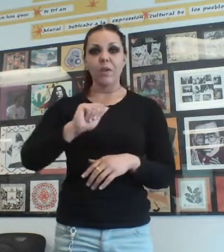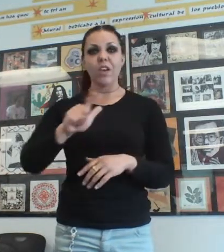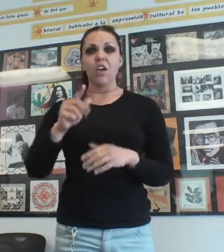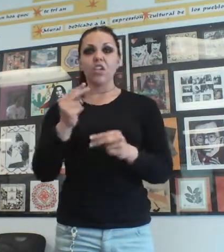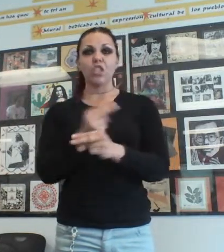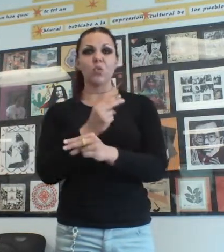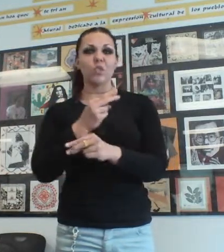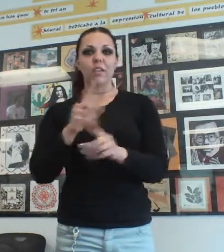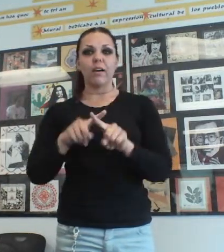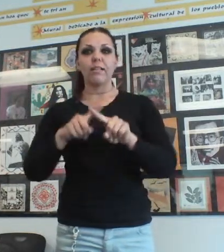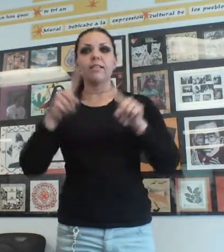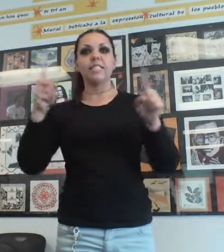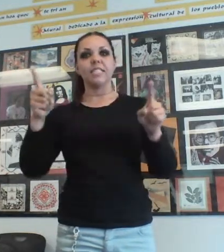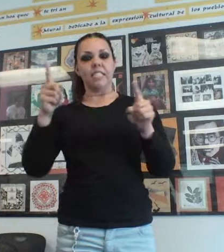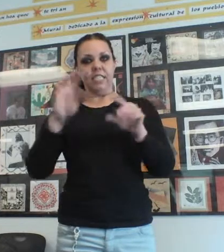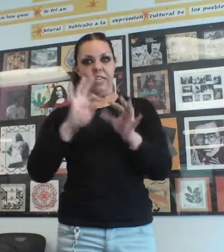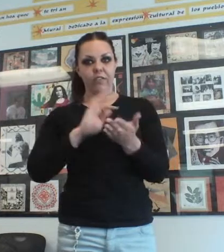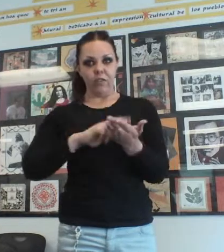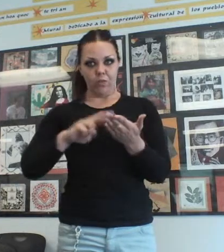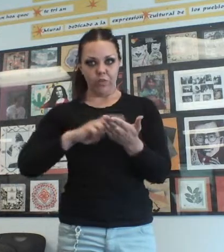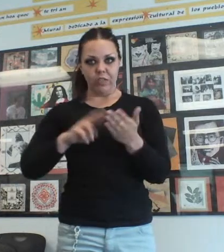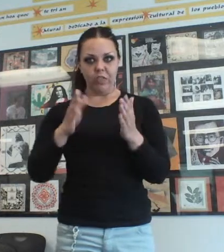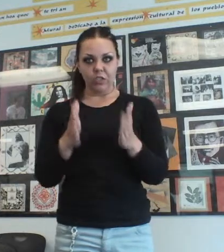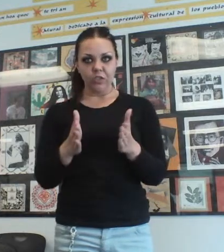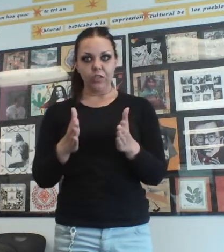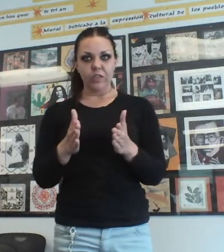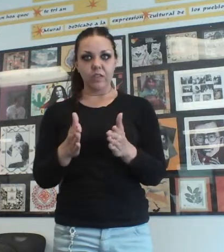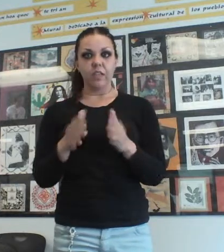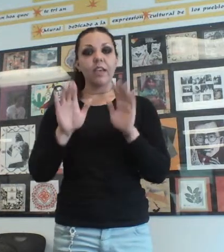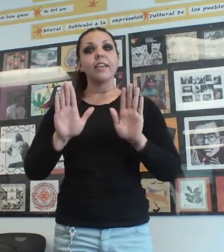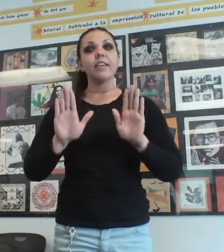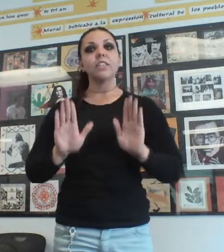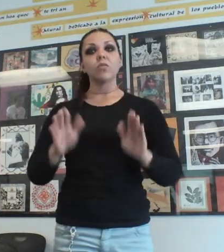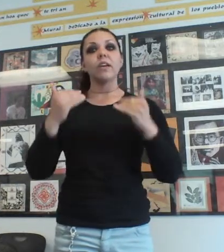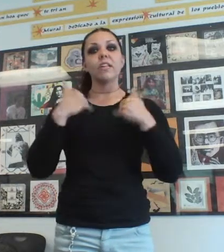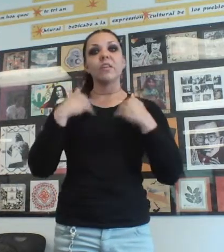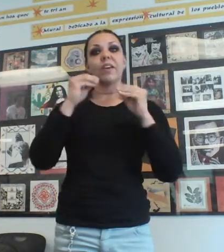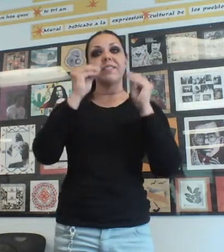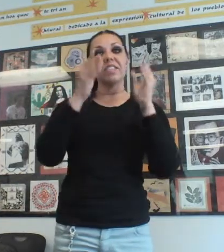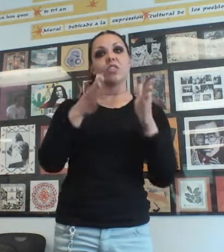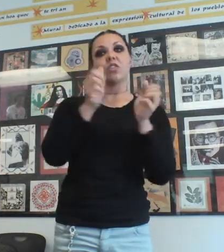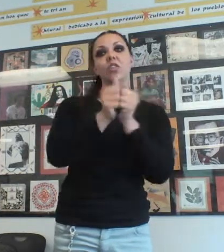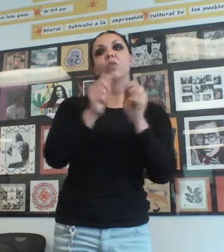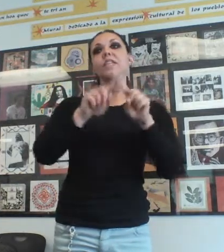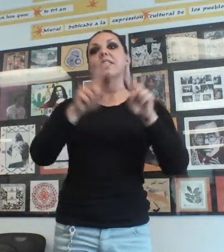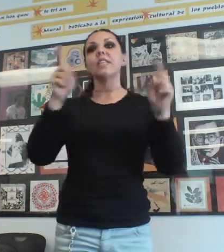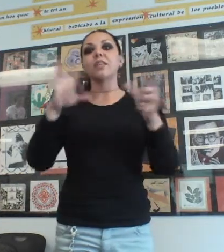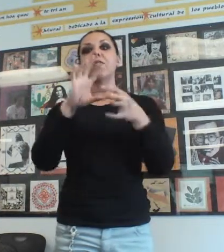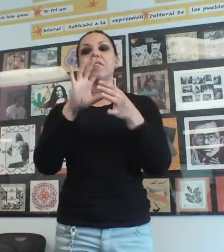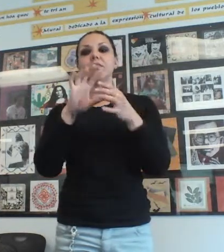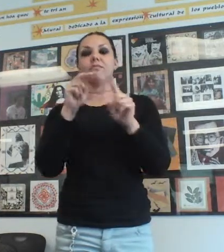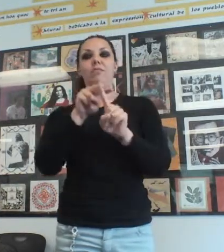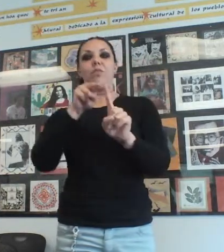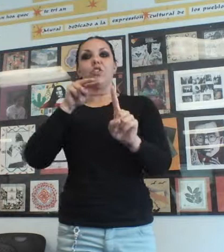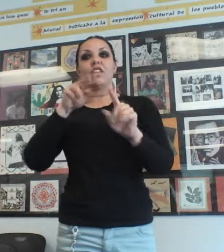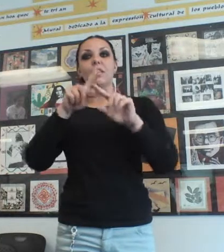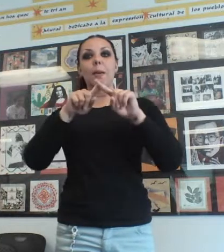us. It's really great that you have different teachers with different perspectives because you get inundated with all of them. And then as you start